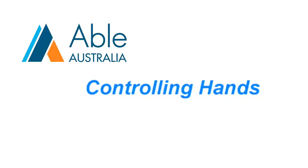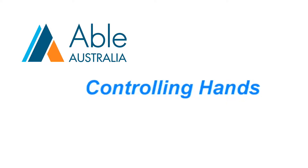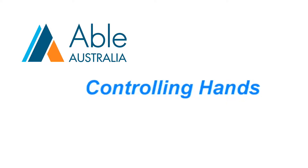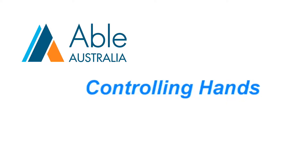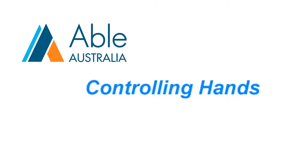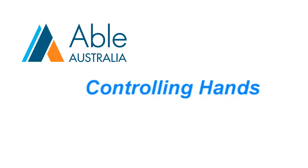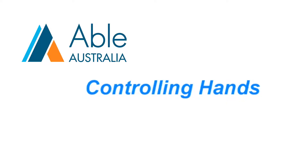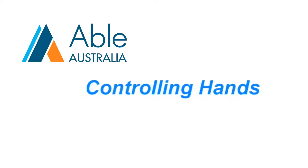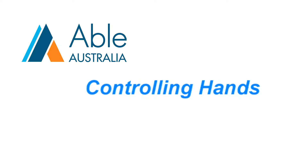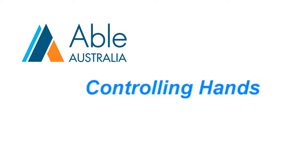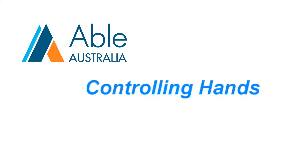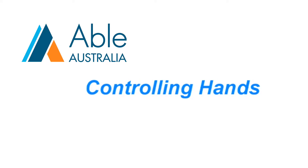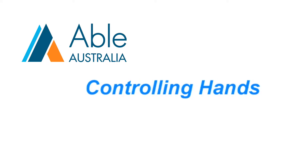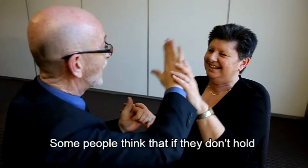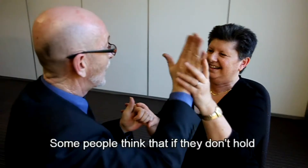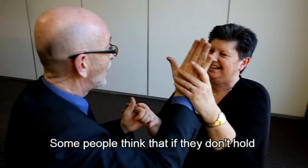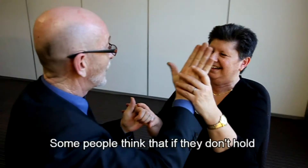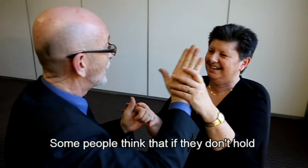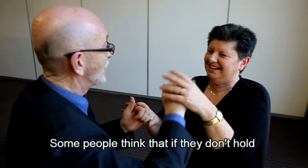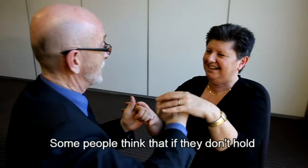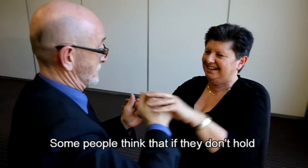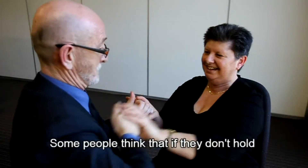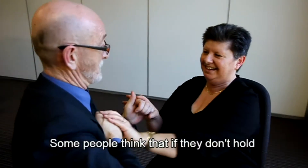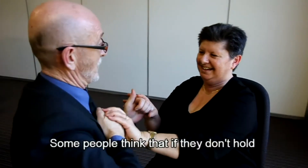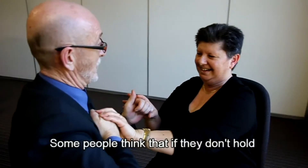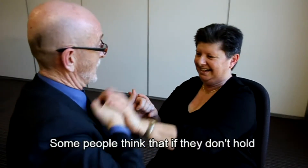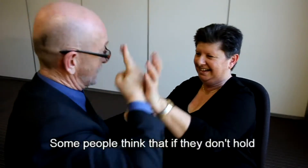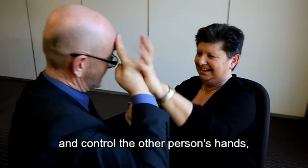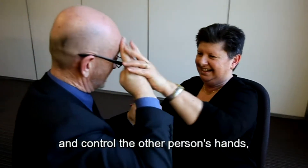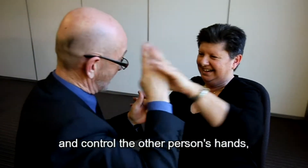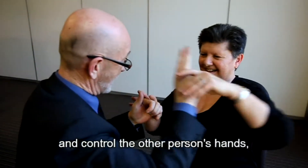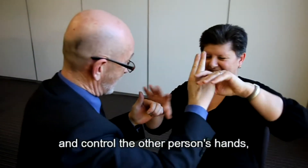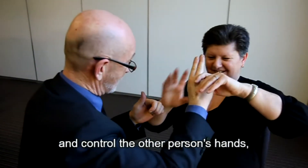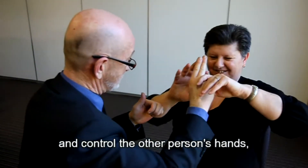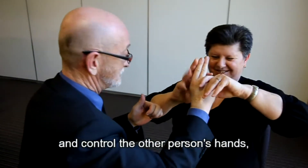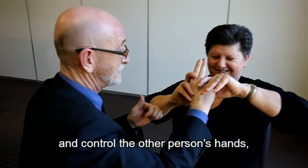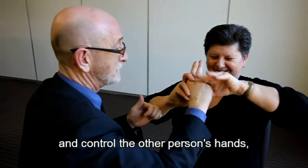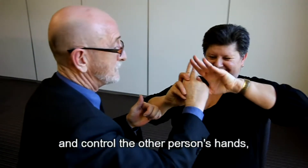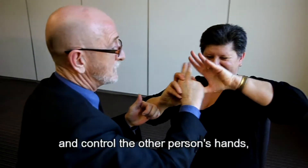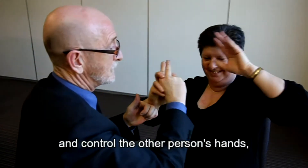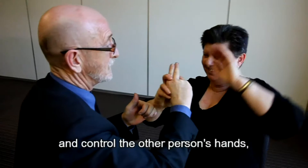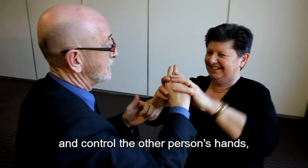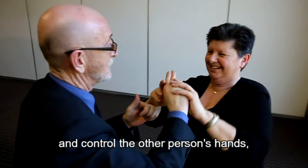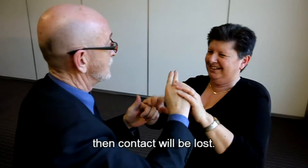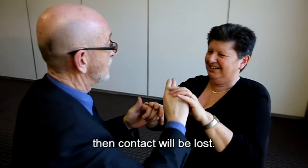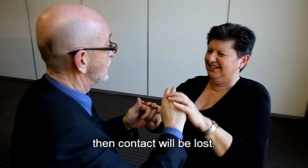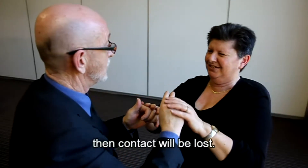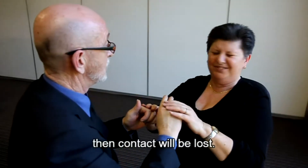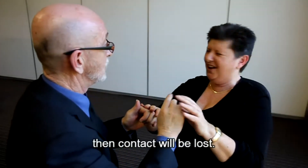Controlling hands. Some people think that if they don't hold and control the other person's hands, then contact will be